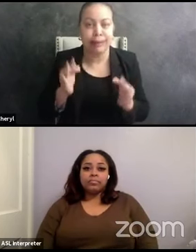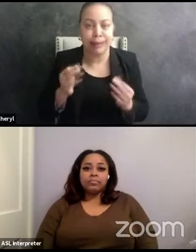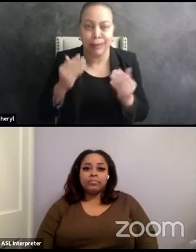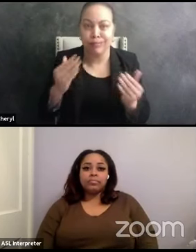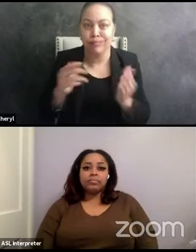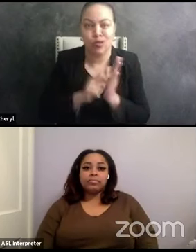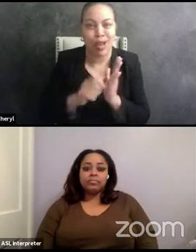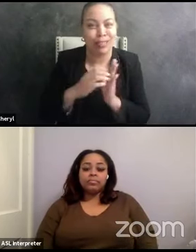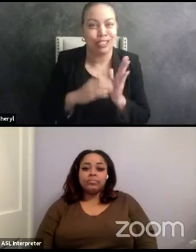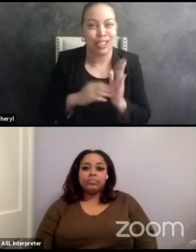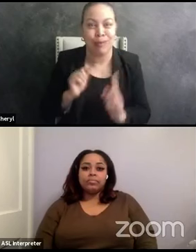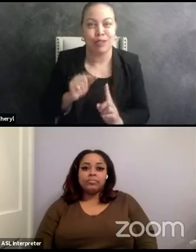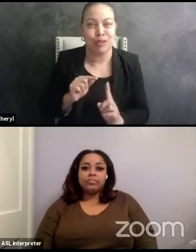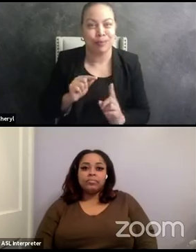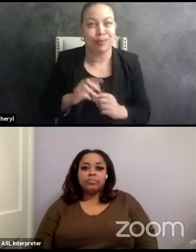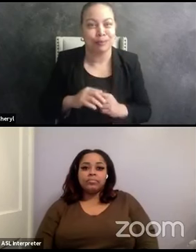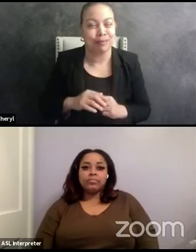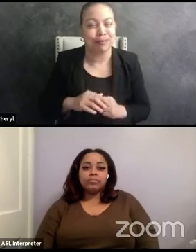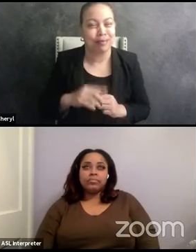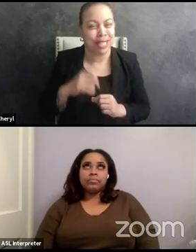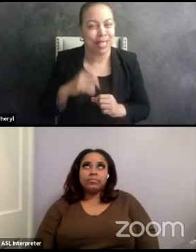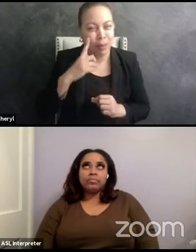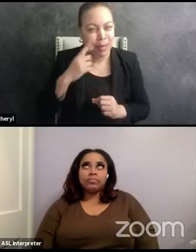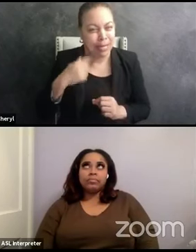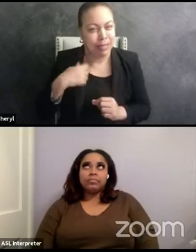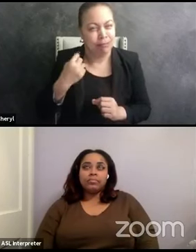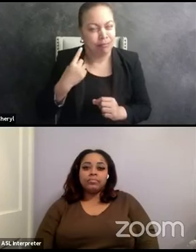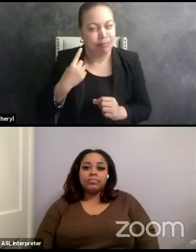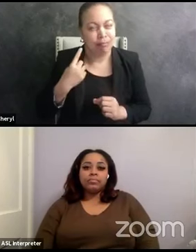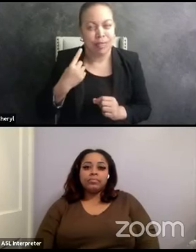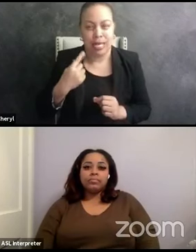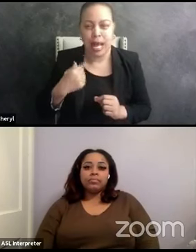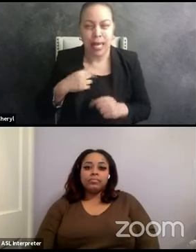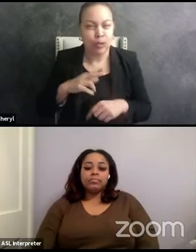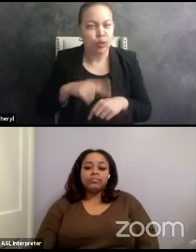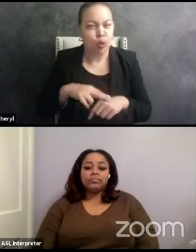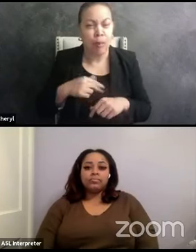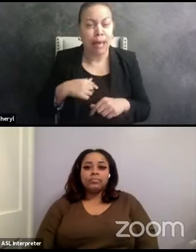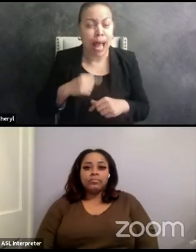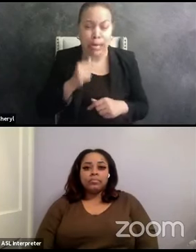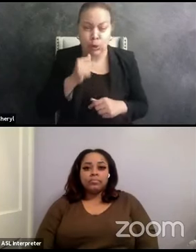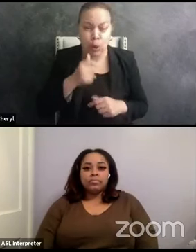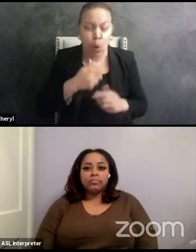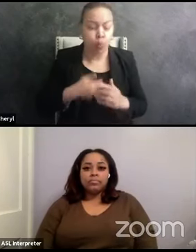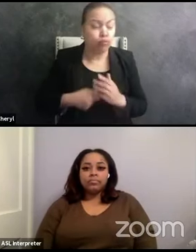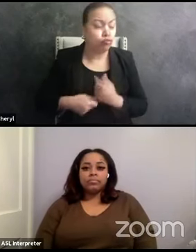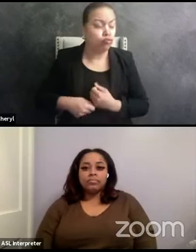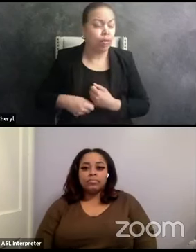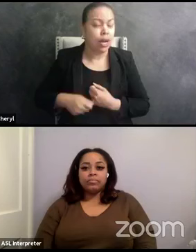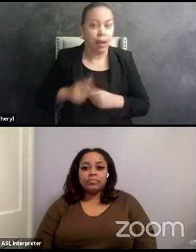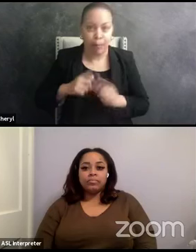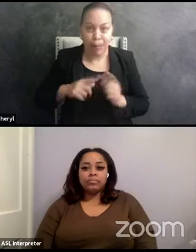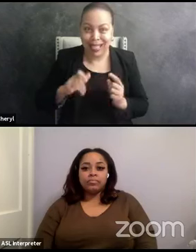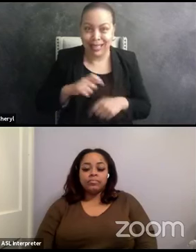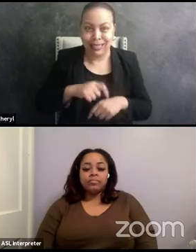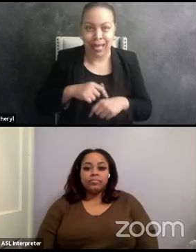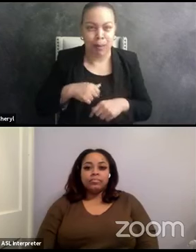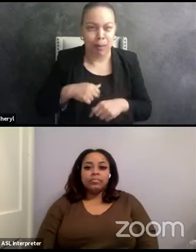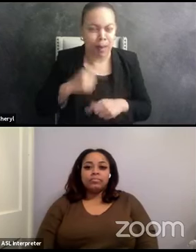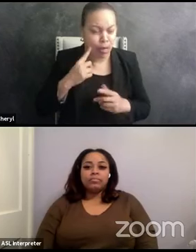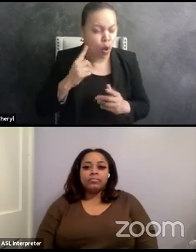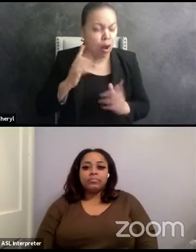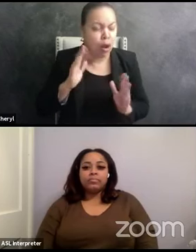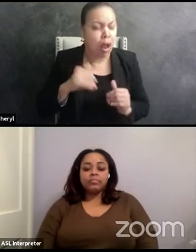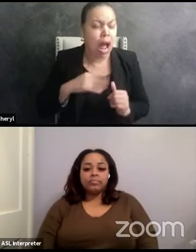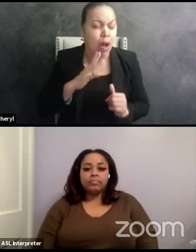was because I realized, I usually don't hold back on anything, but I was like, let me save some of my peace and